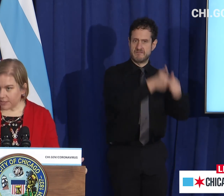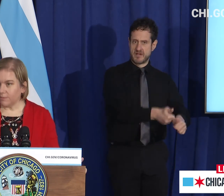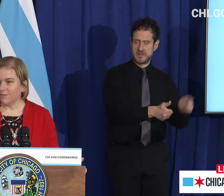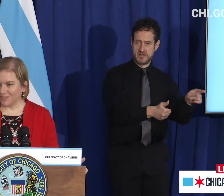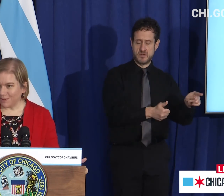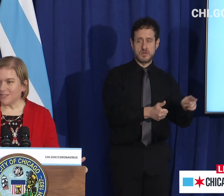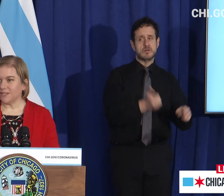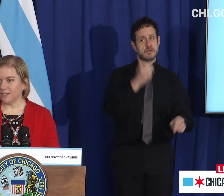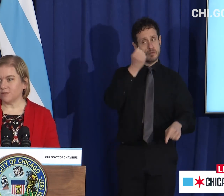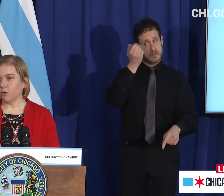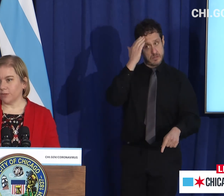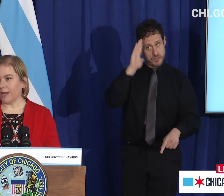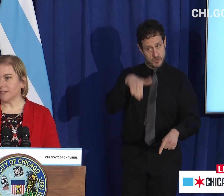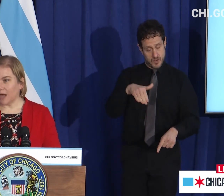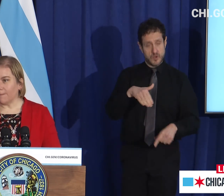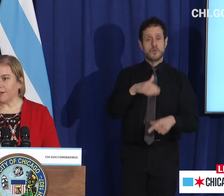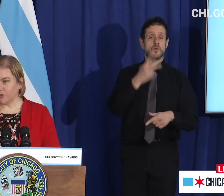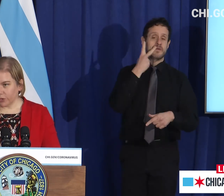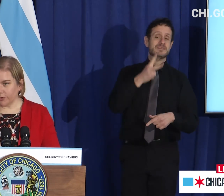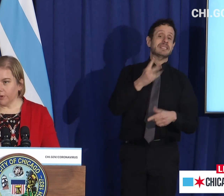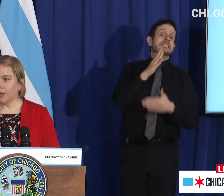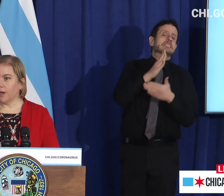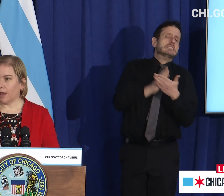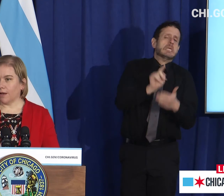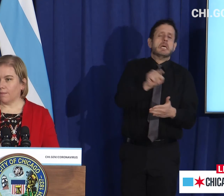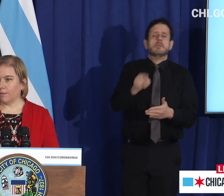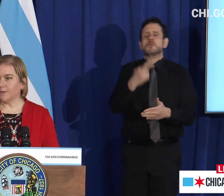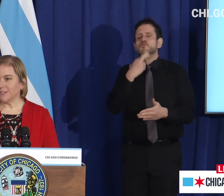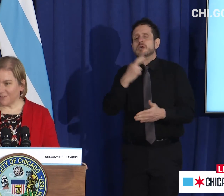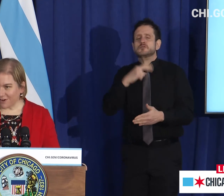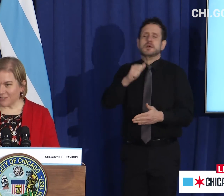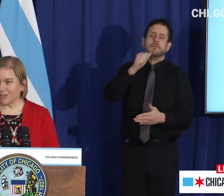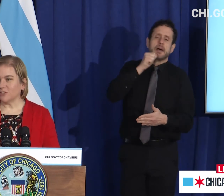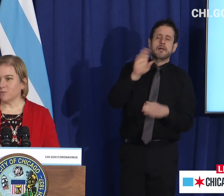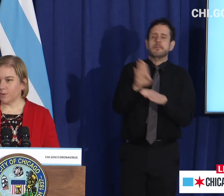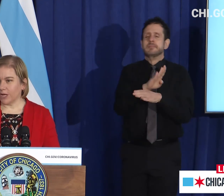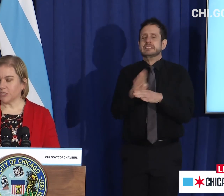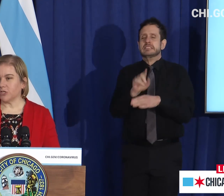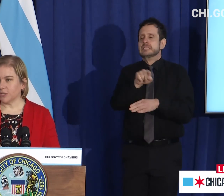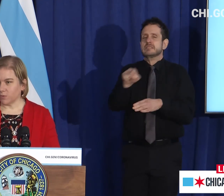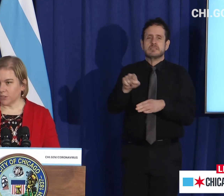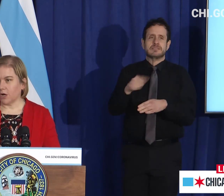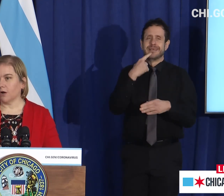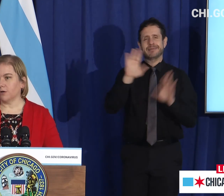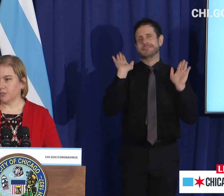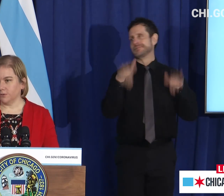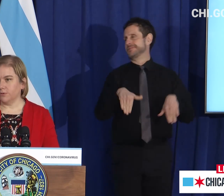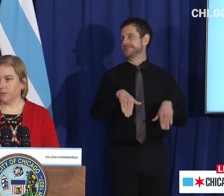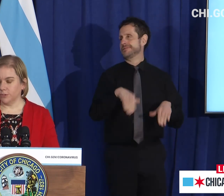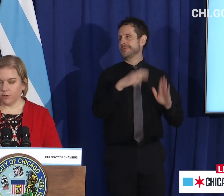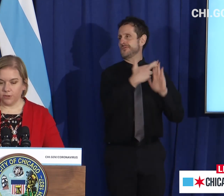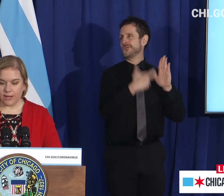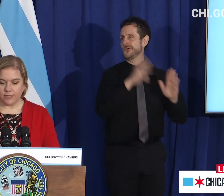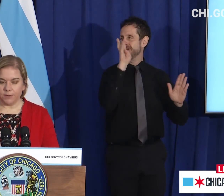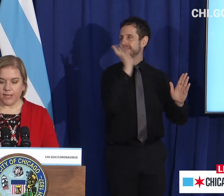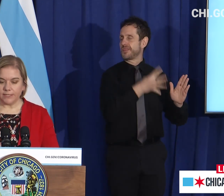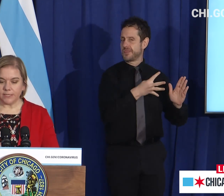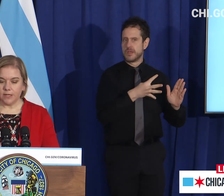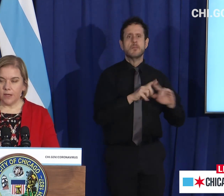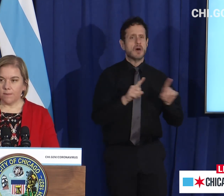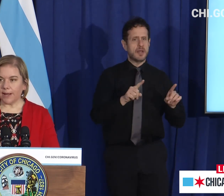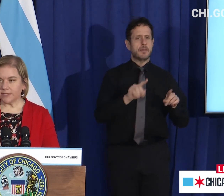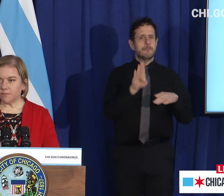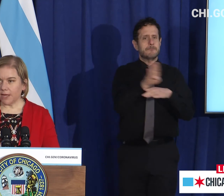have seen spaces where that has not been true, the Business Affairs and Consumer Protection has worked hard to pull that into